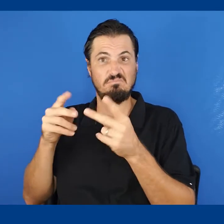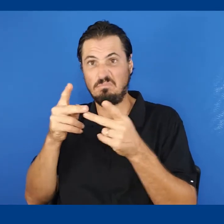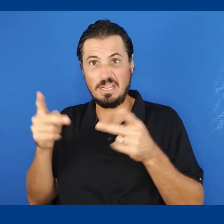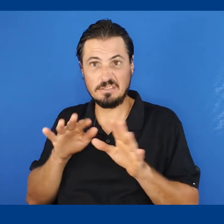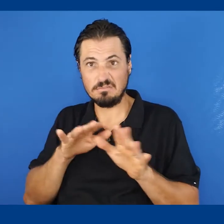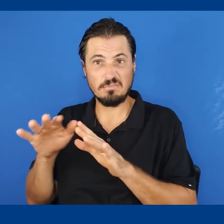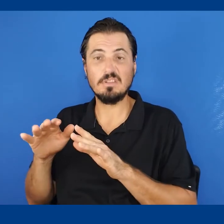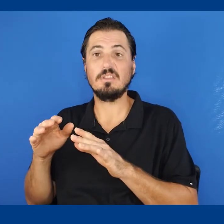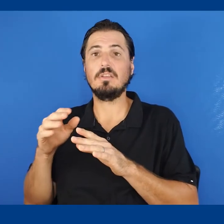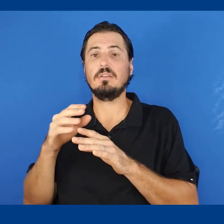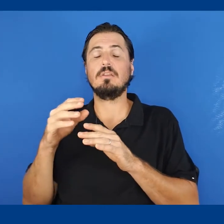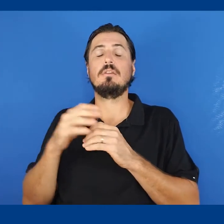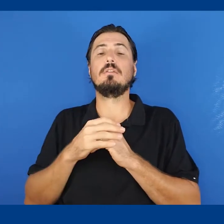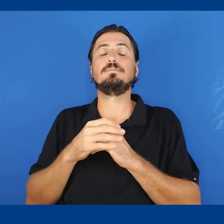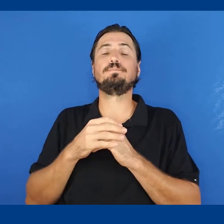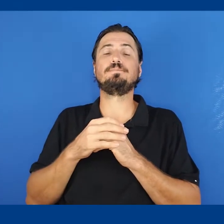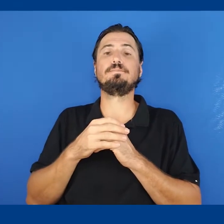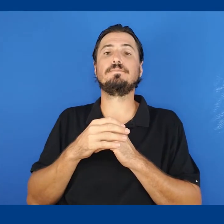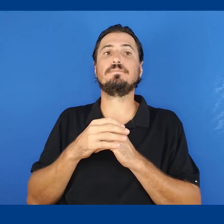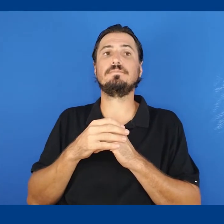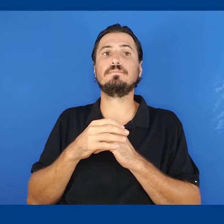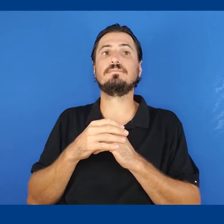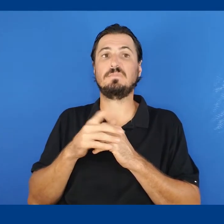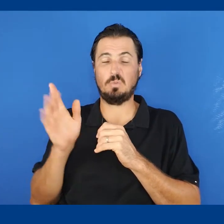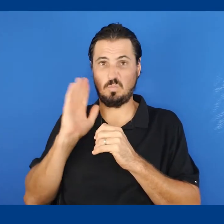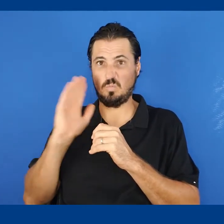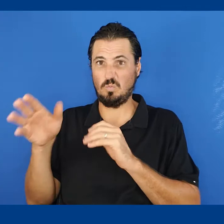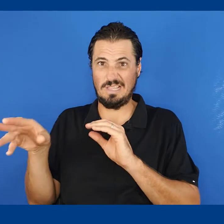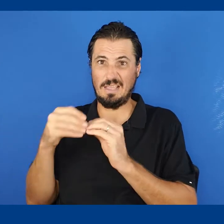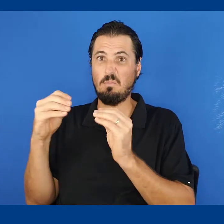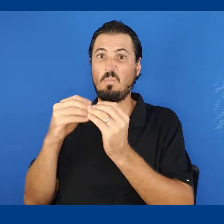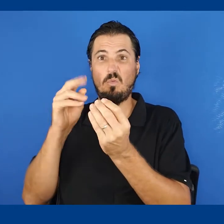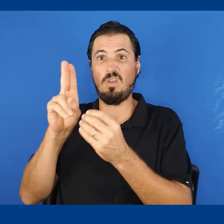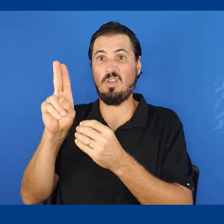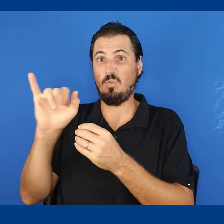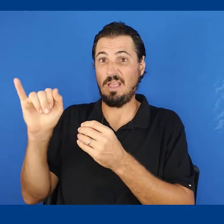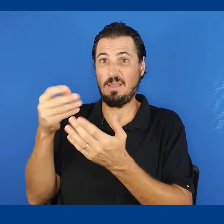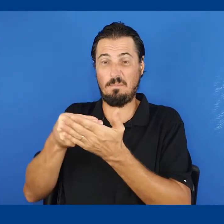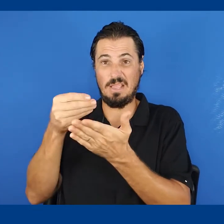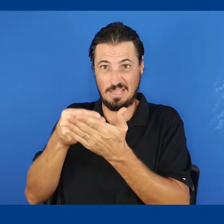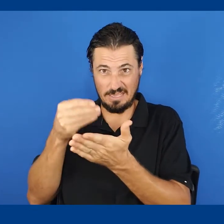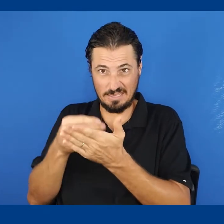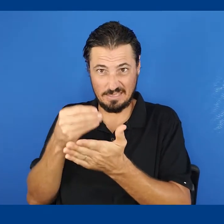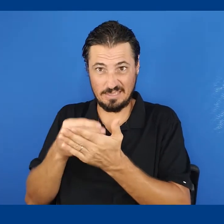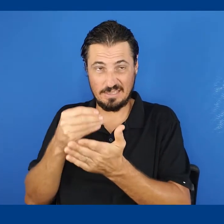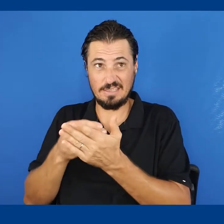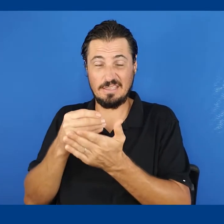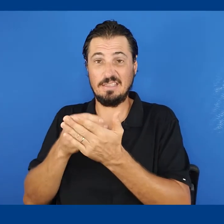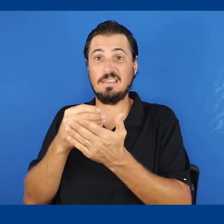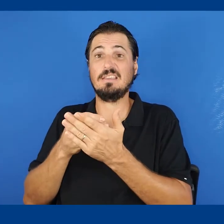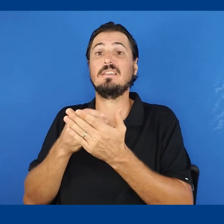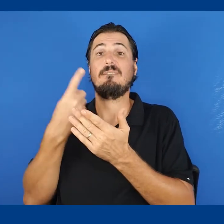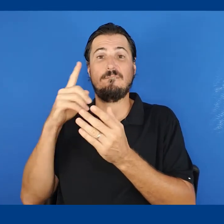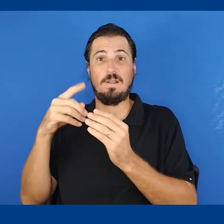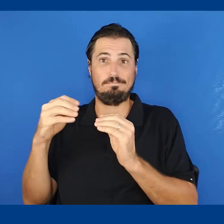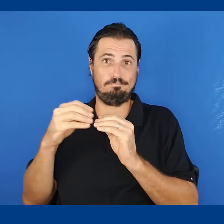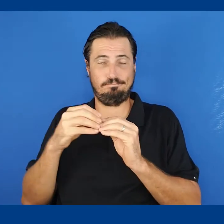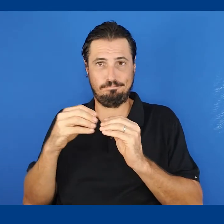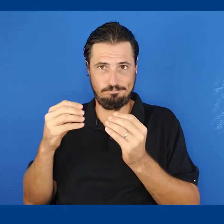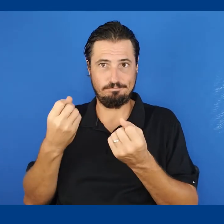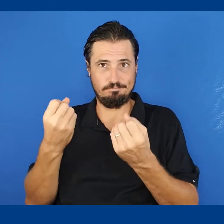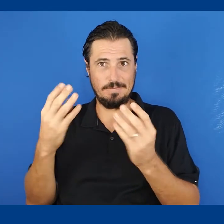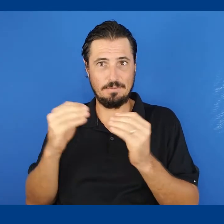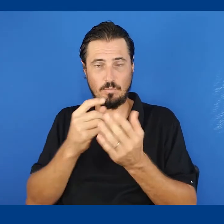unemployment benefits of $300 per week would be extended for 11 weeks. Pandemic unemployment assistance for freelancers